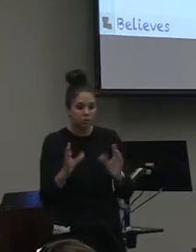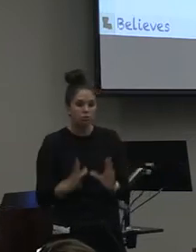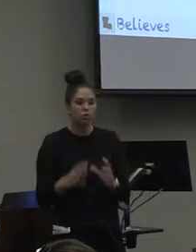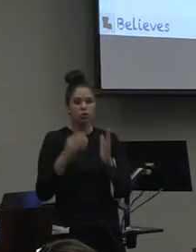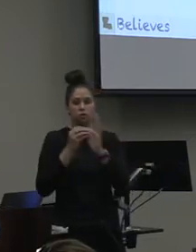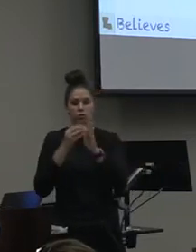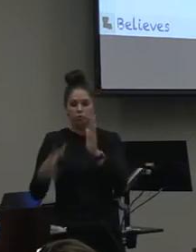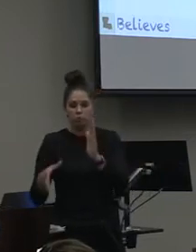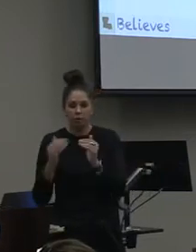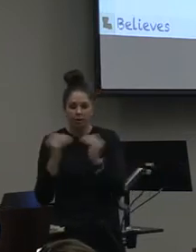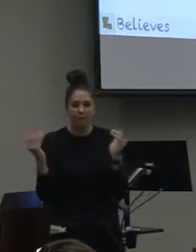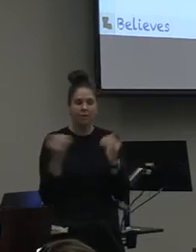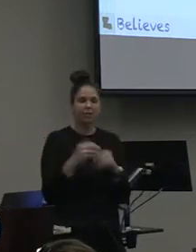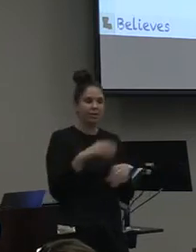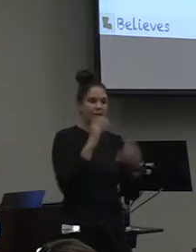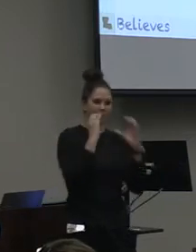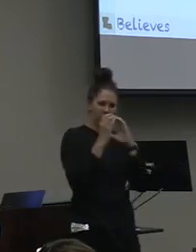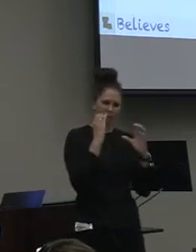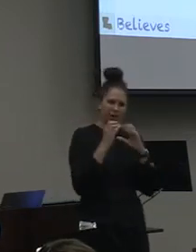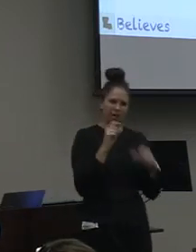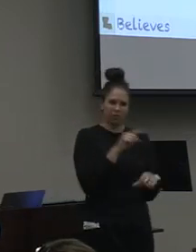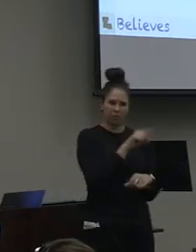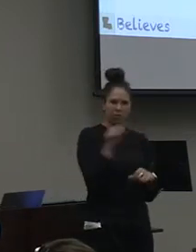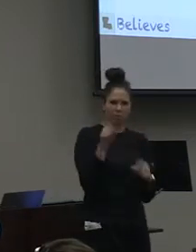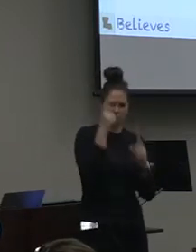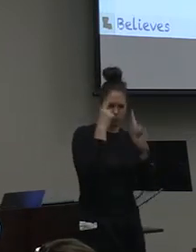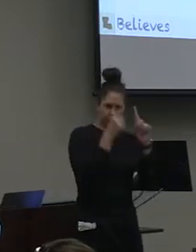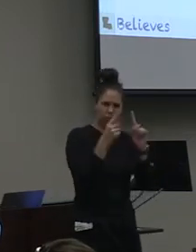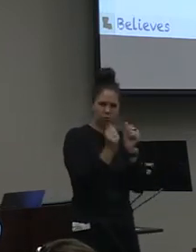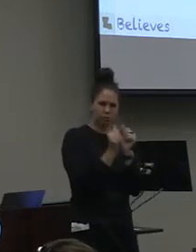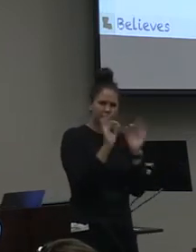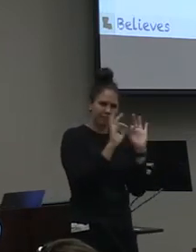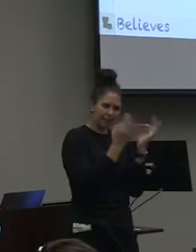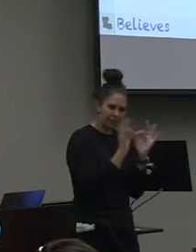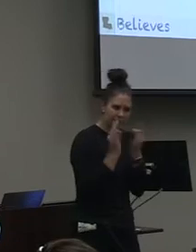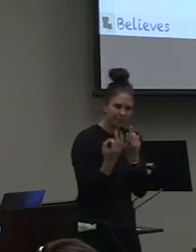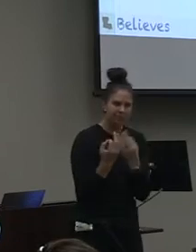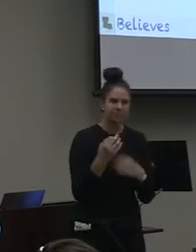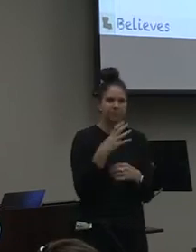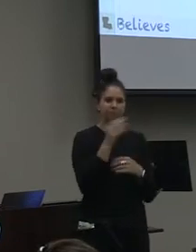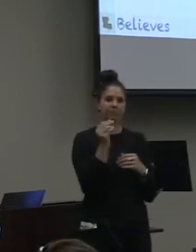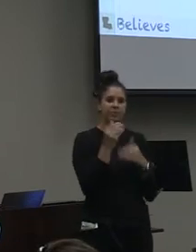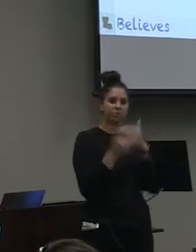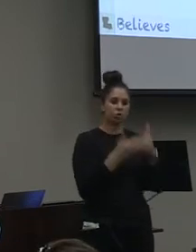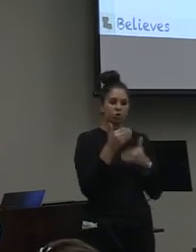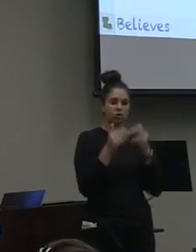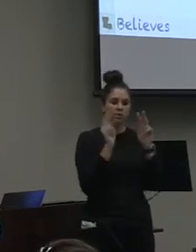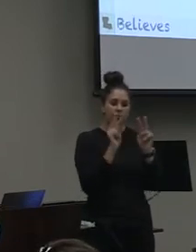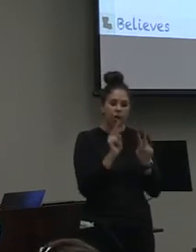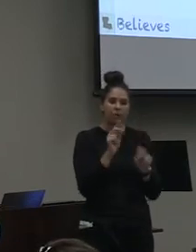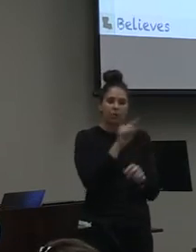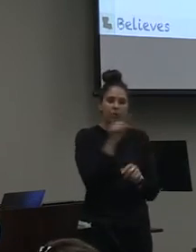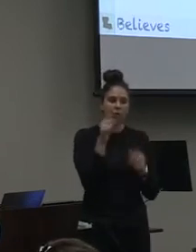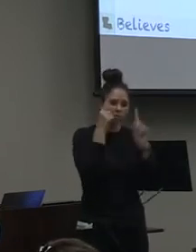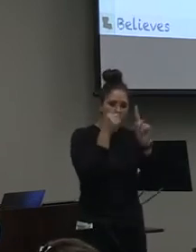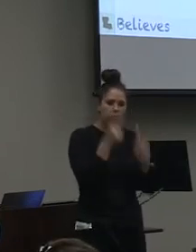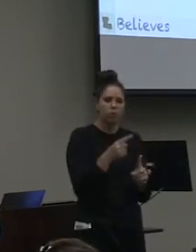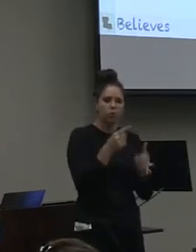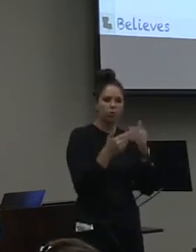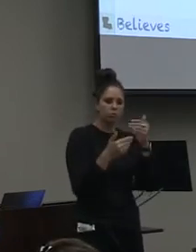level. And communicating those goals with families and progress monitoring those goals along the